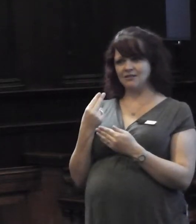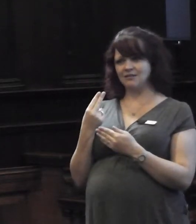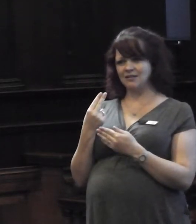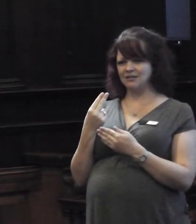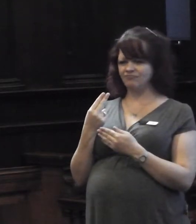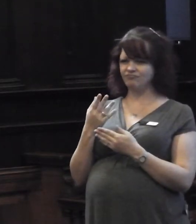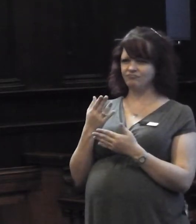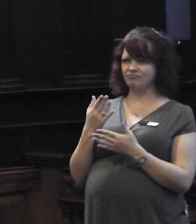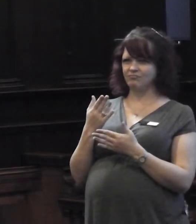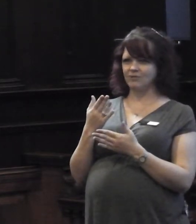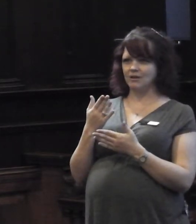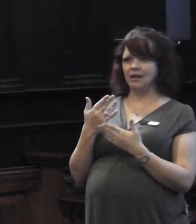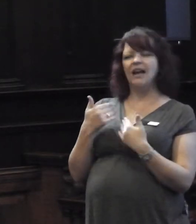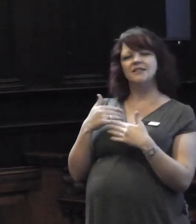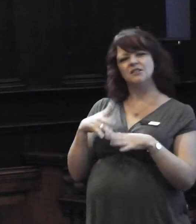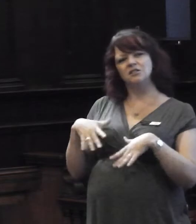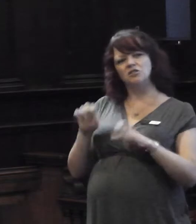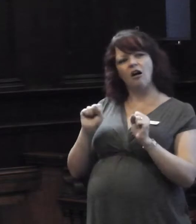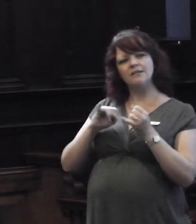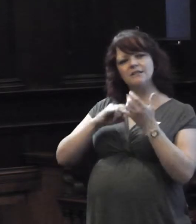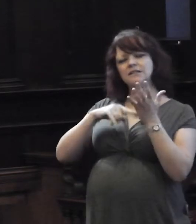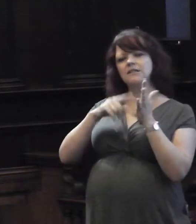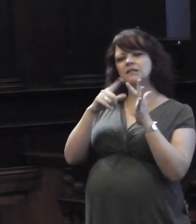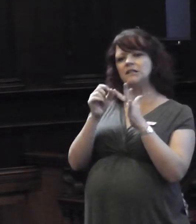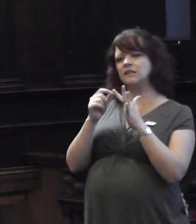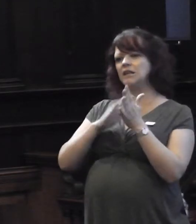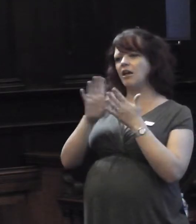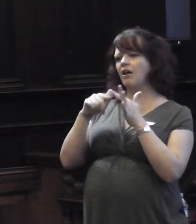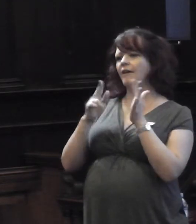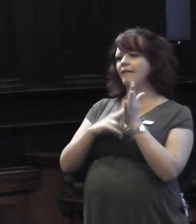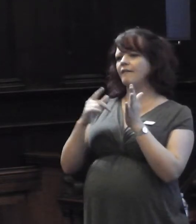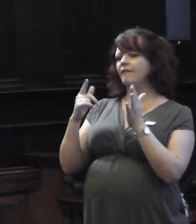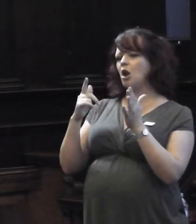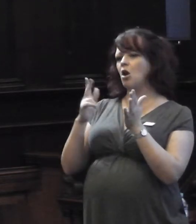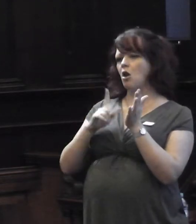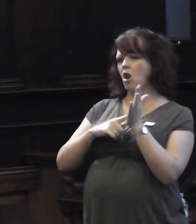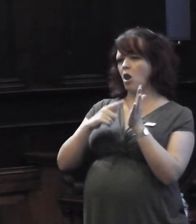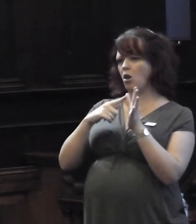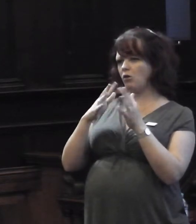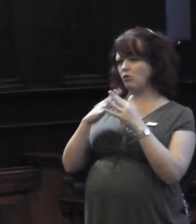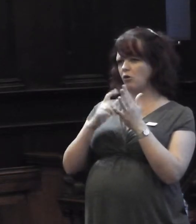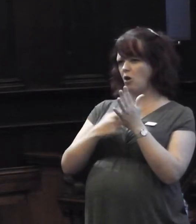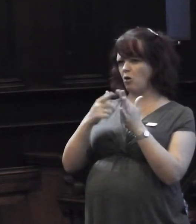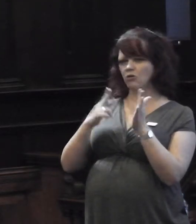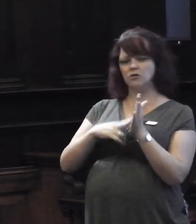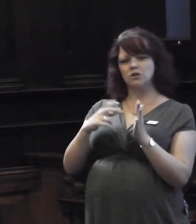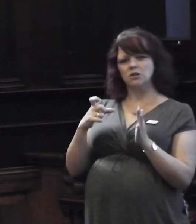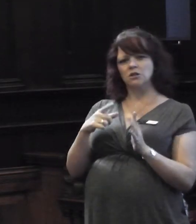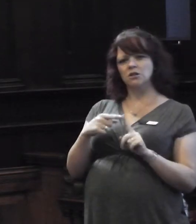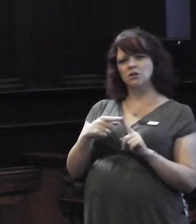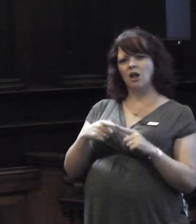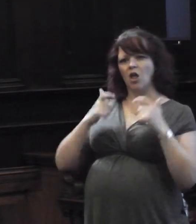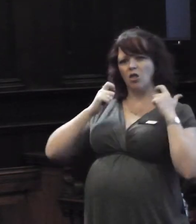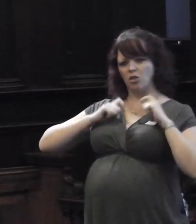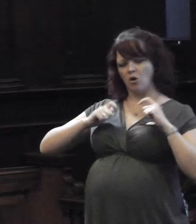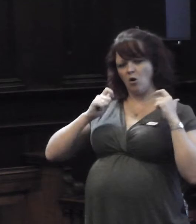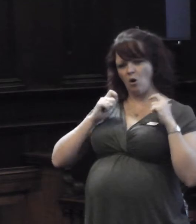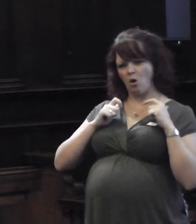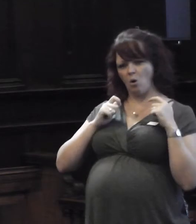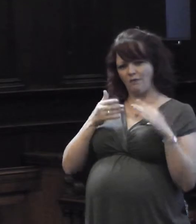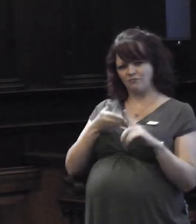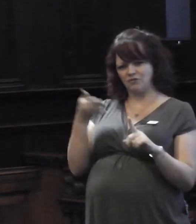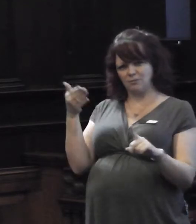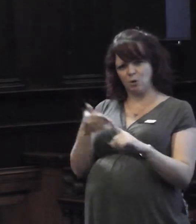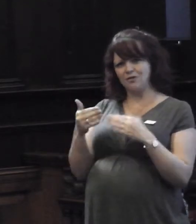murder of Stephen Lawrence, the law has responded to the increasing public concern